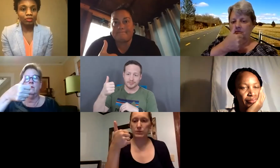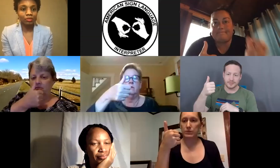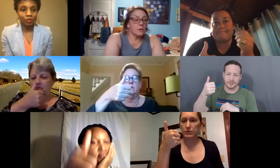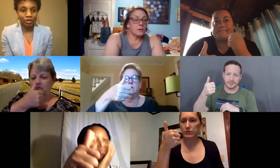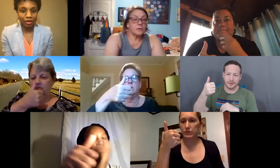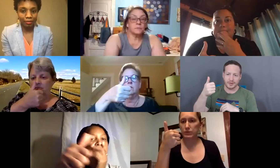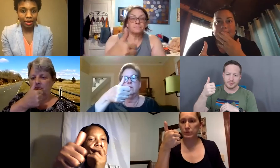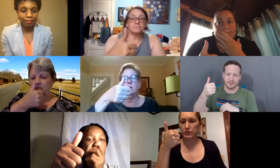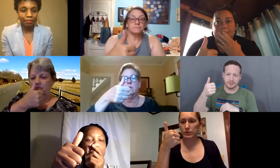With a thumbs up.